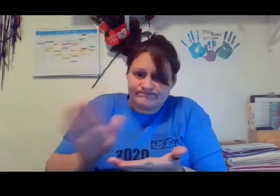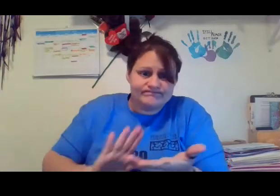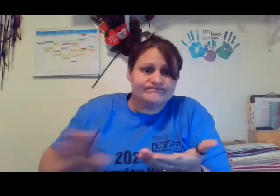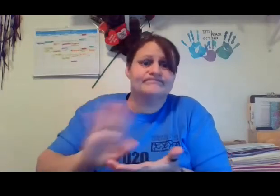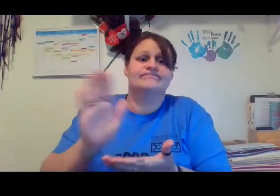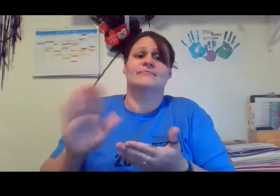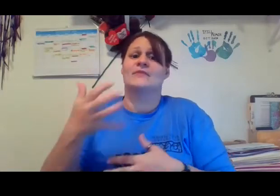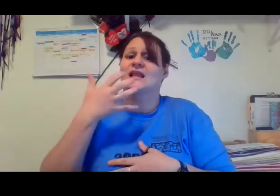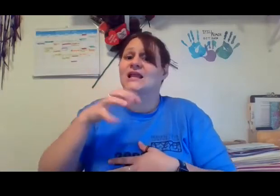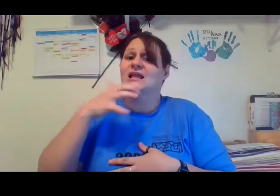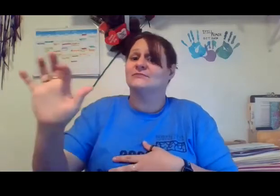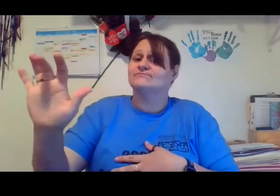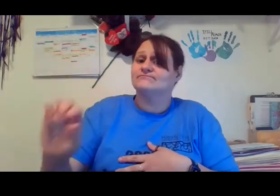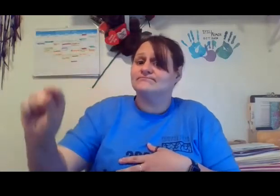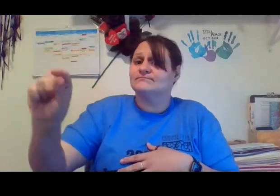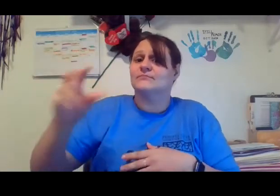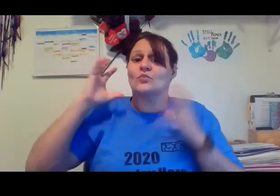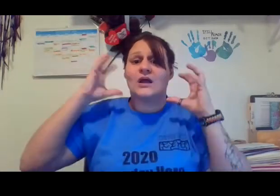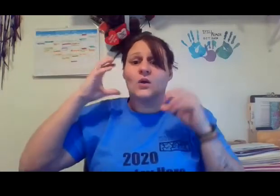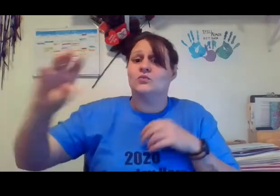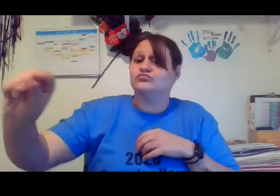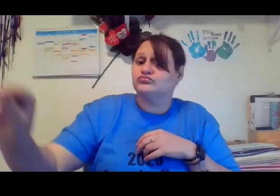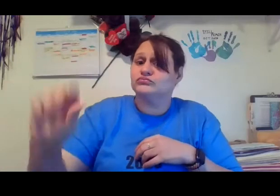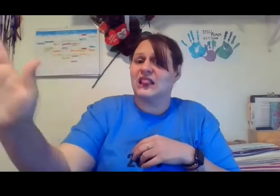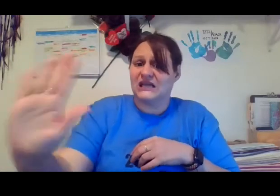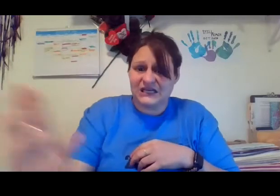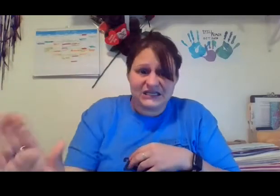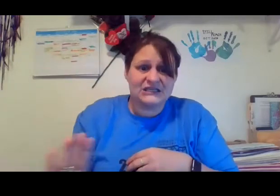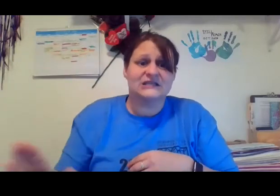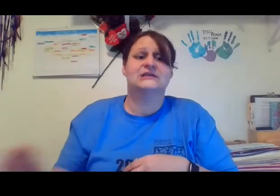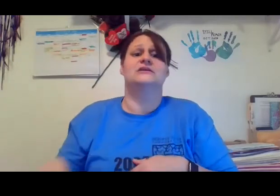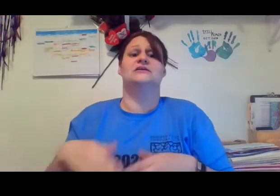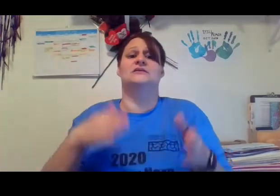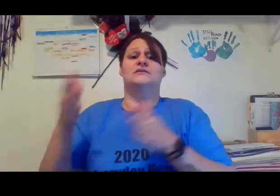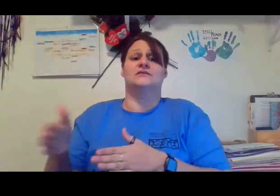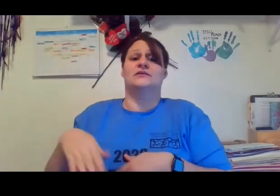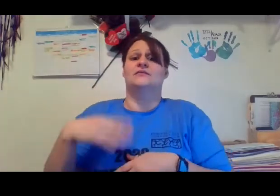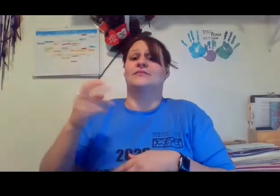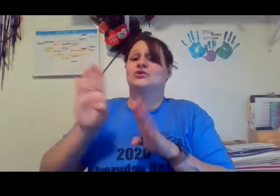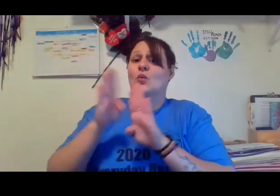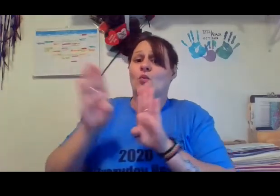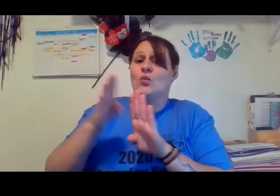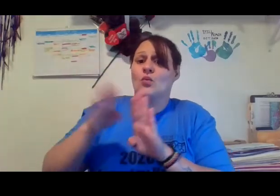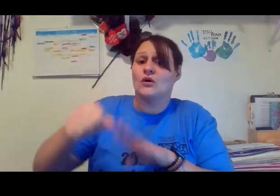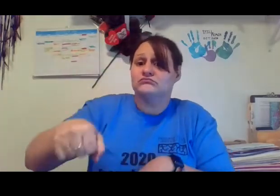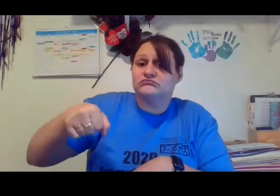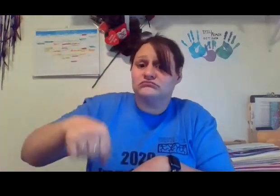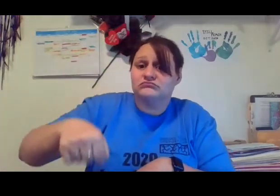the mileage button, the ticker, all the knobs, the radio knobs, the heat and air conditioning